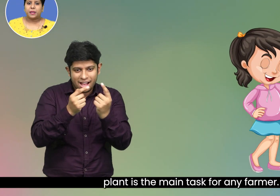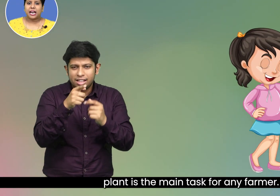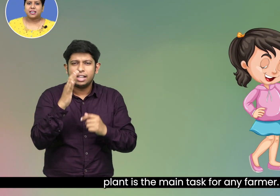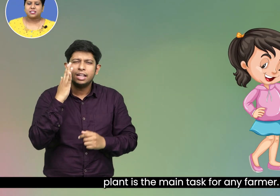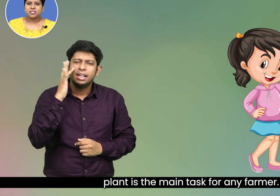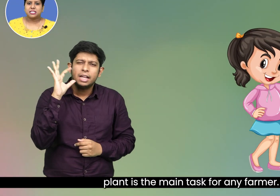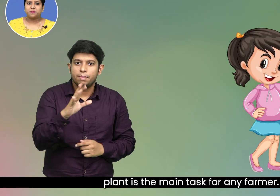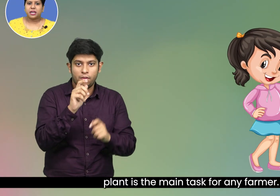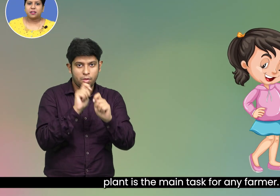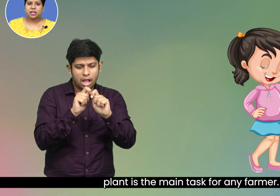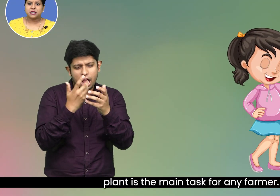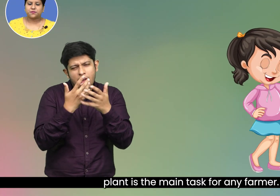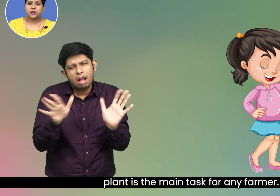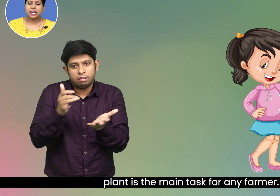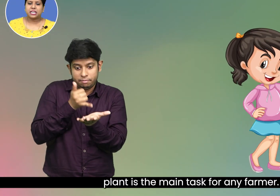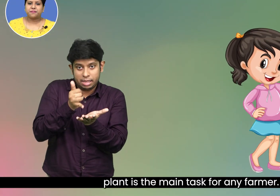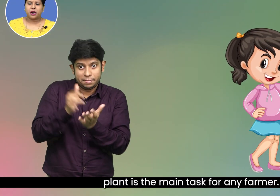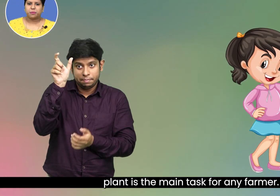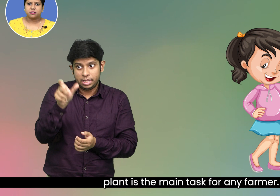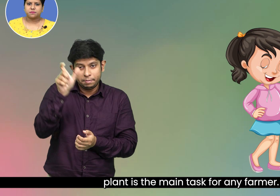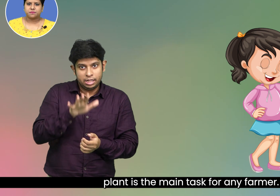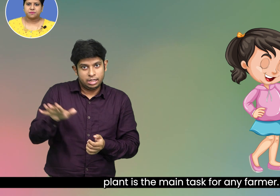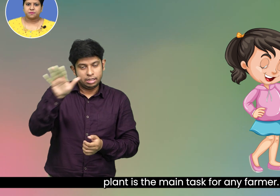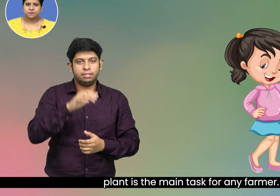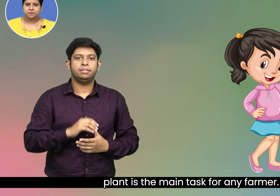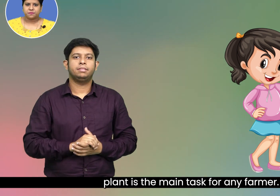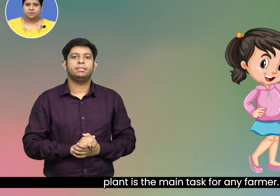Watering plant is main task for any farmer.